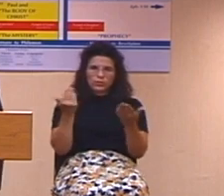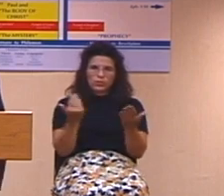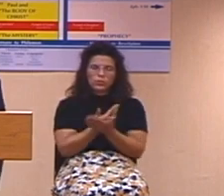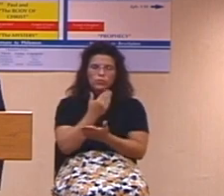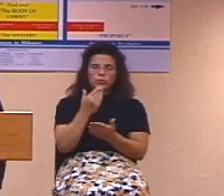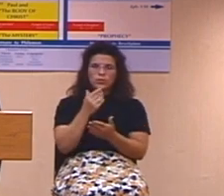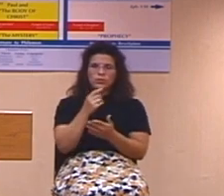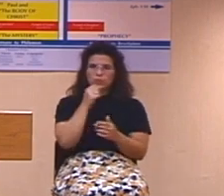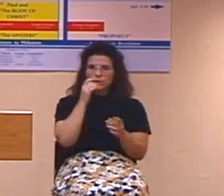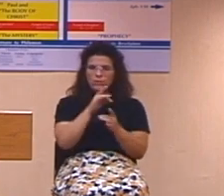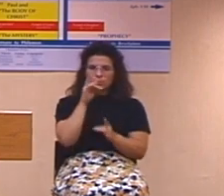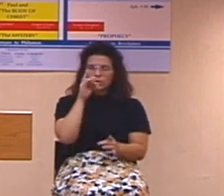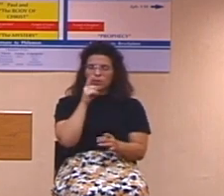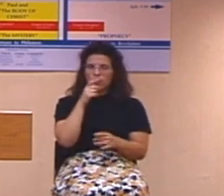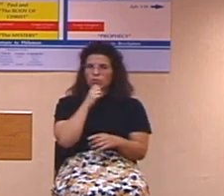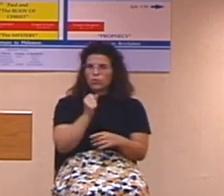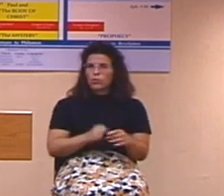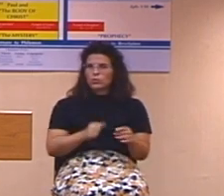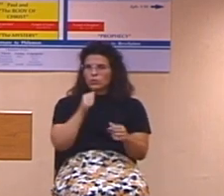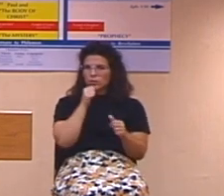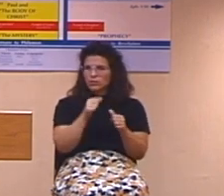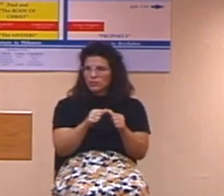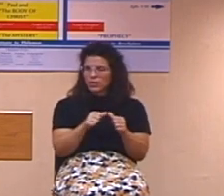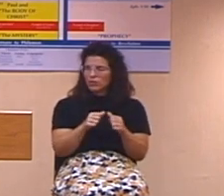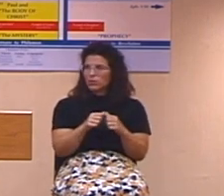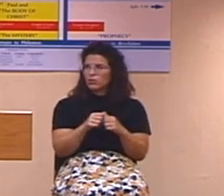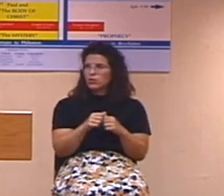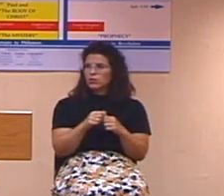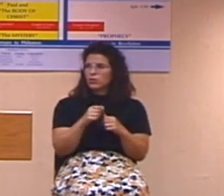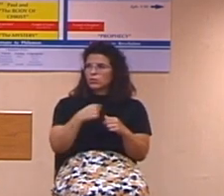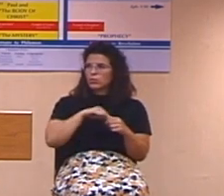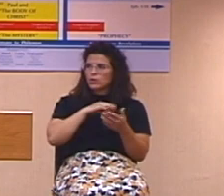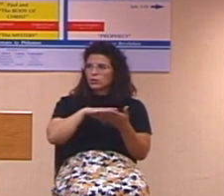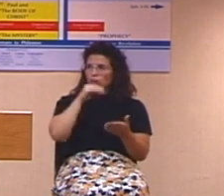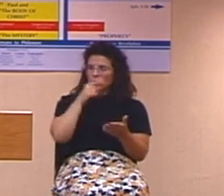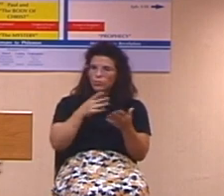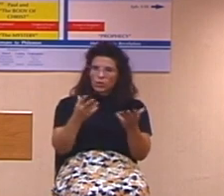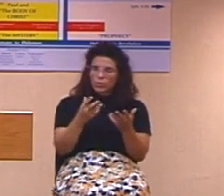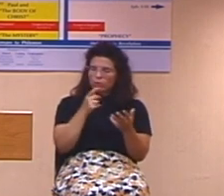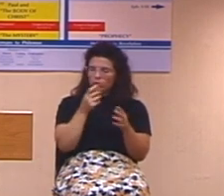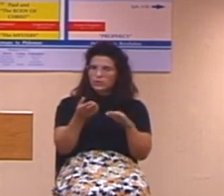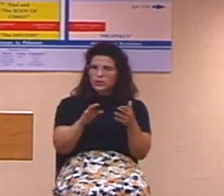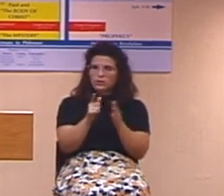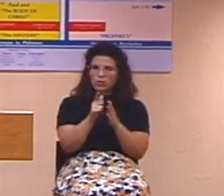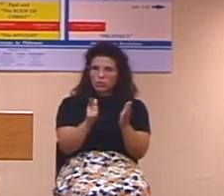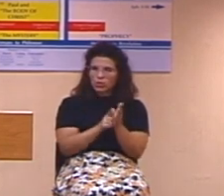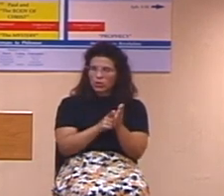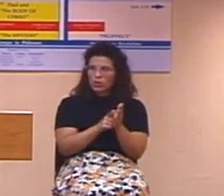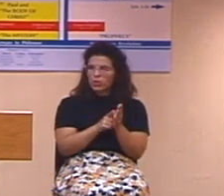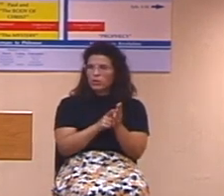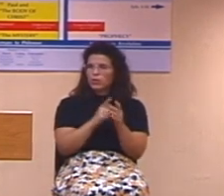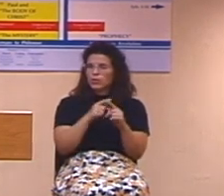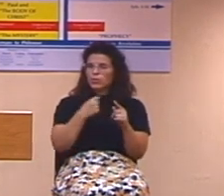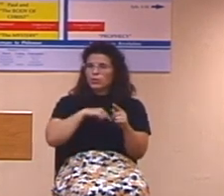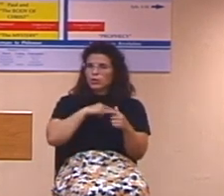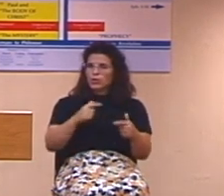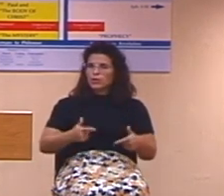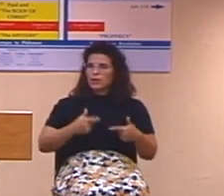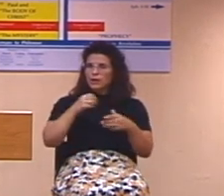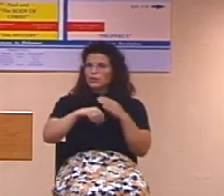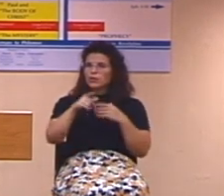in the oldness of the letter. What do we learn here quickly? We learn what? We're dead to the law. But we're alive